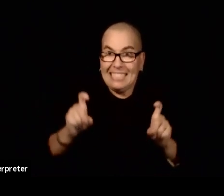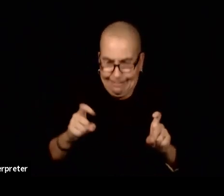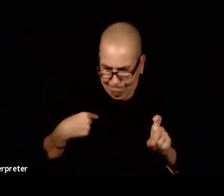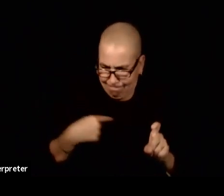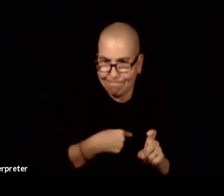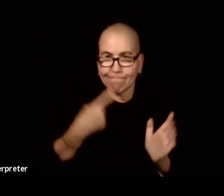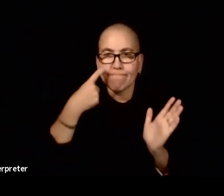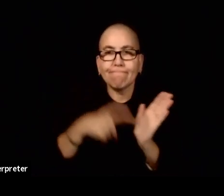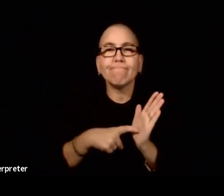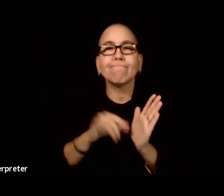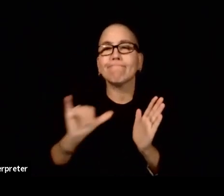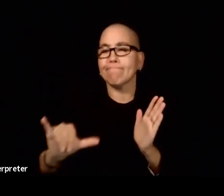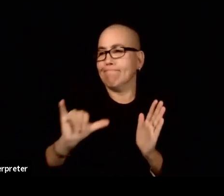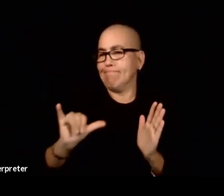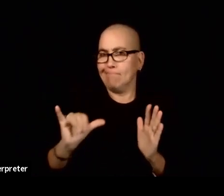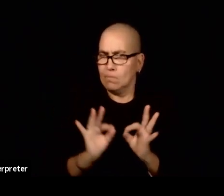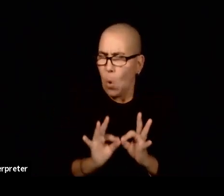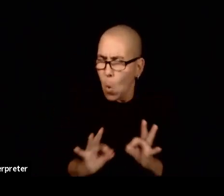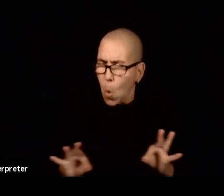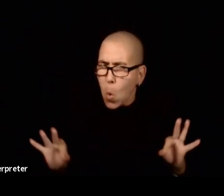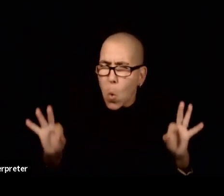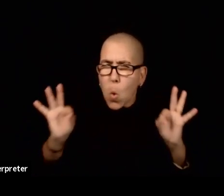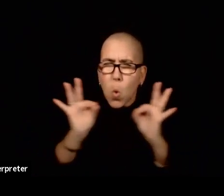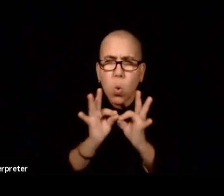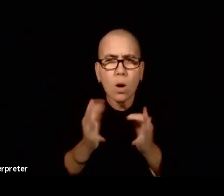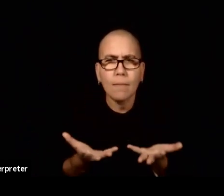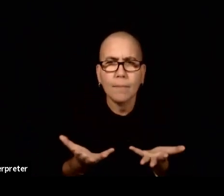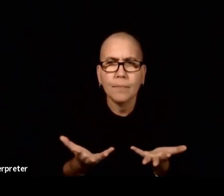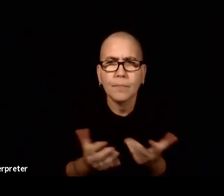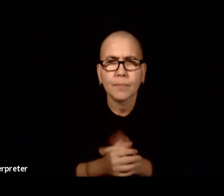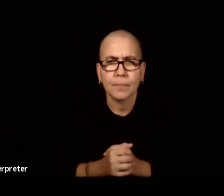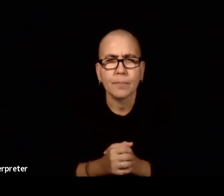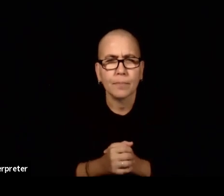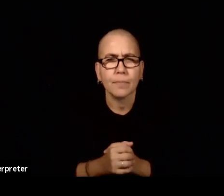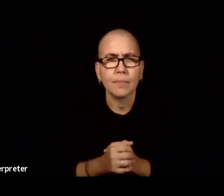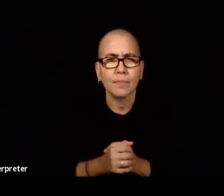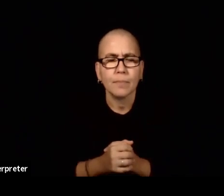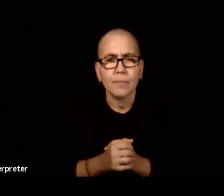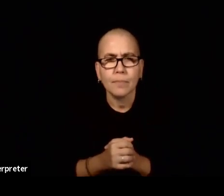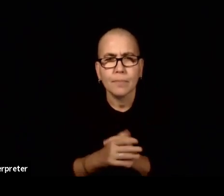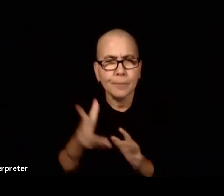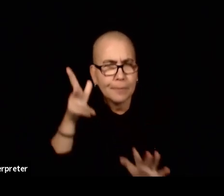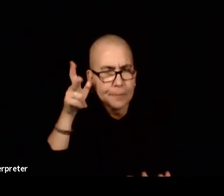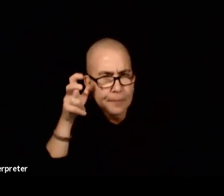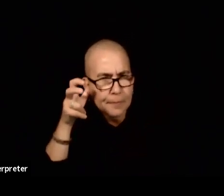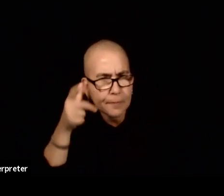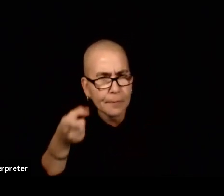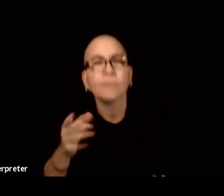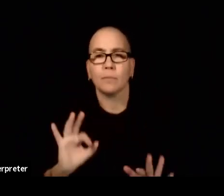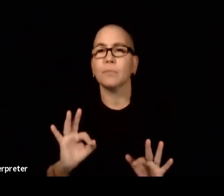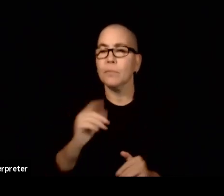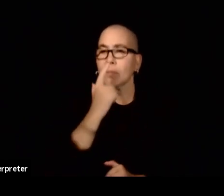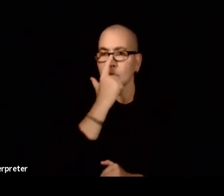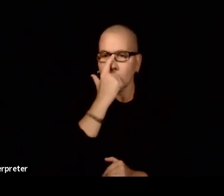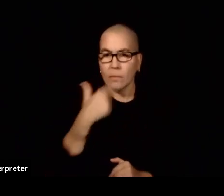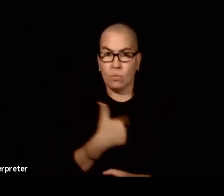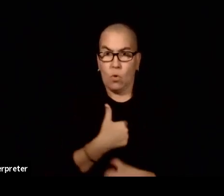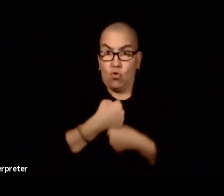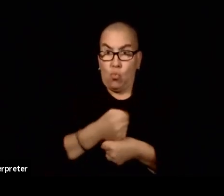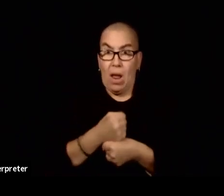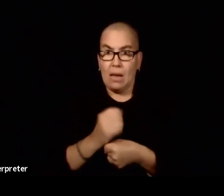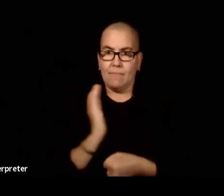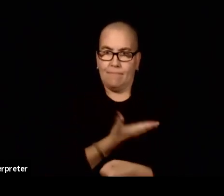as independent as possible. And so wherever we can, we do what we call homegrown tests. These are tests that are designed by